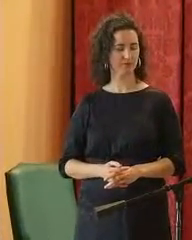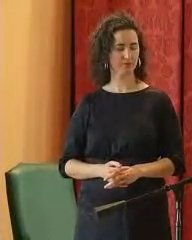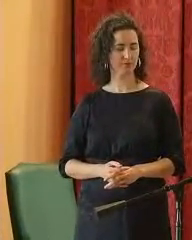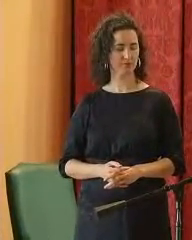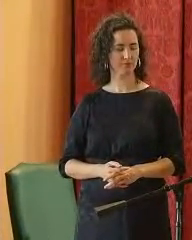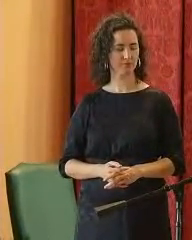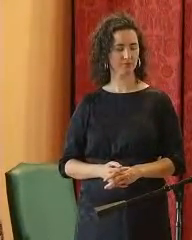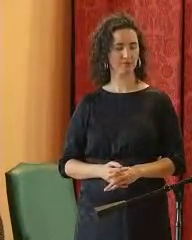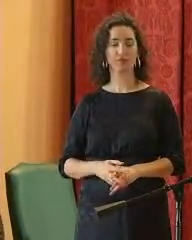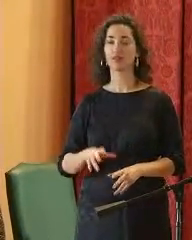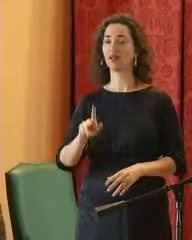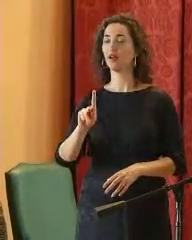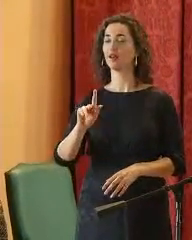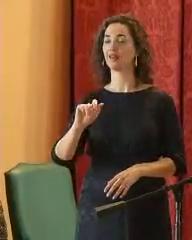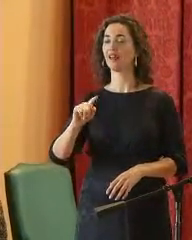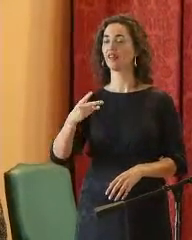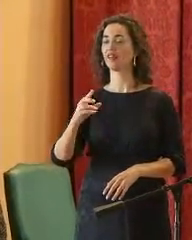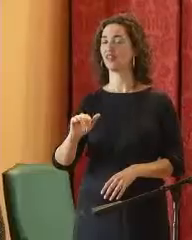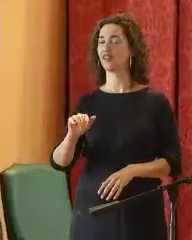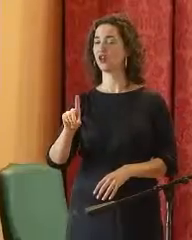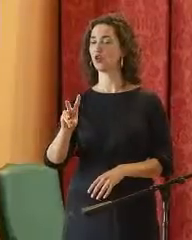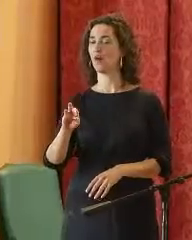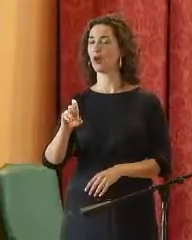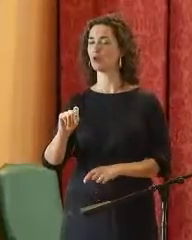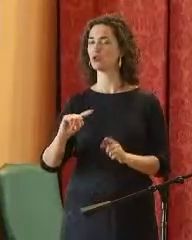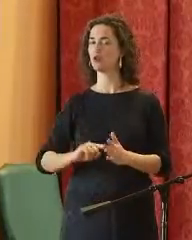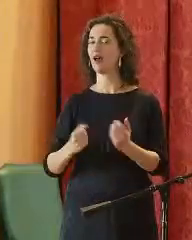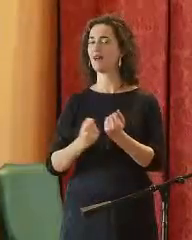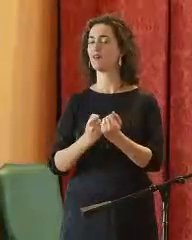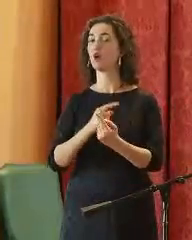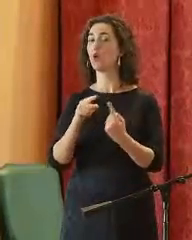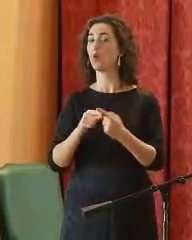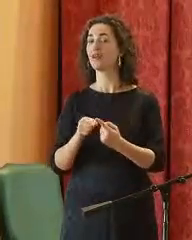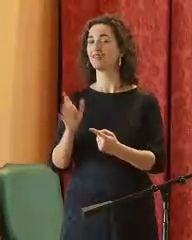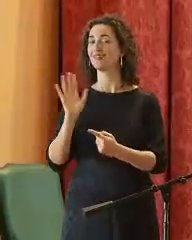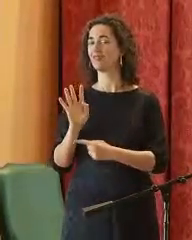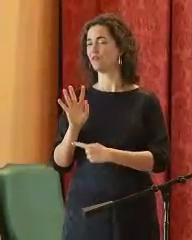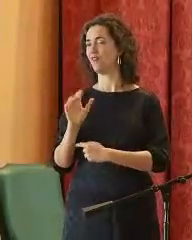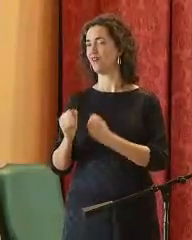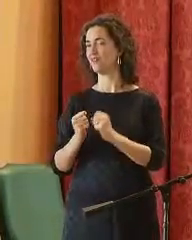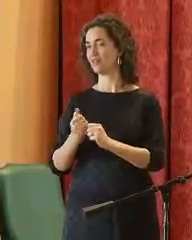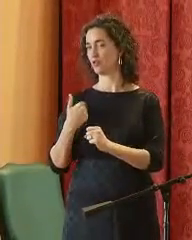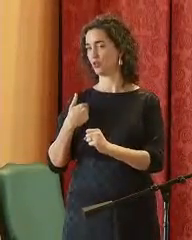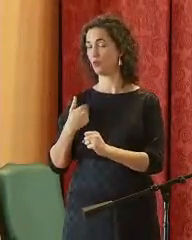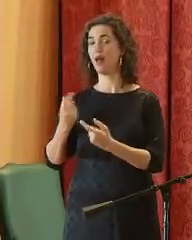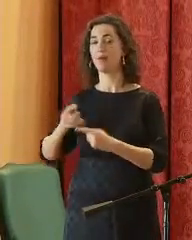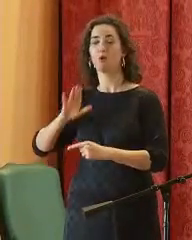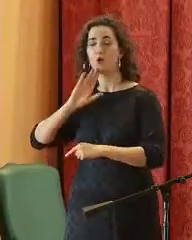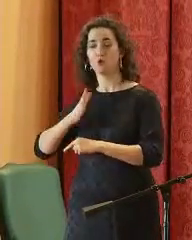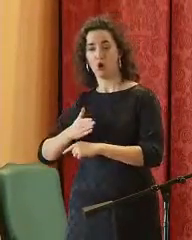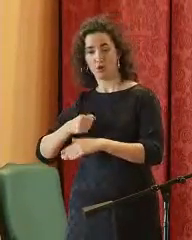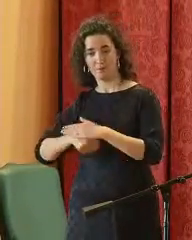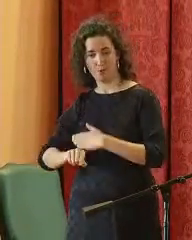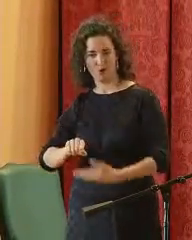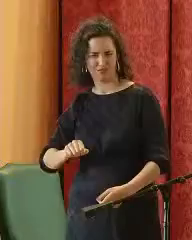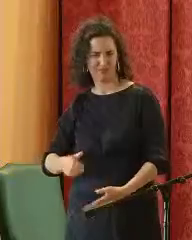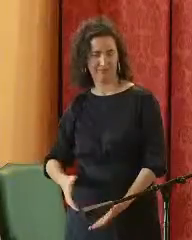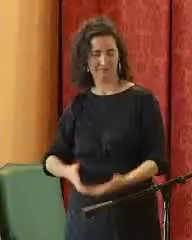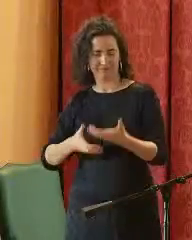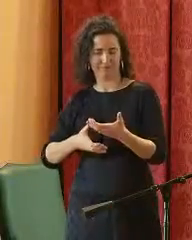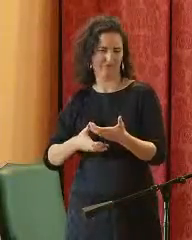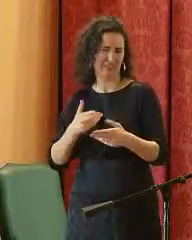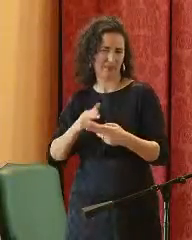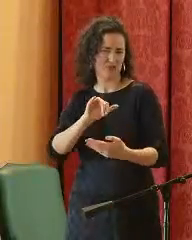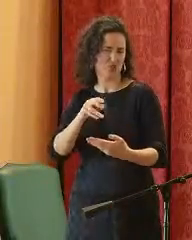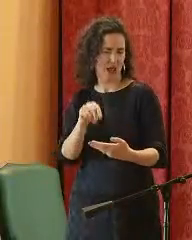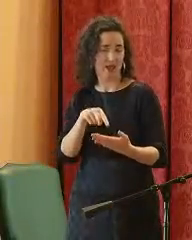Kathy Dwyer's advocacy started 45 years ago when her daughter Jen was born with significant